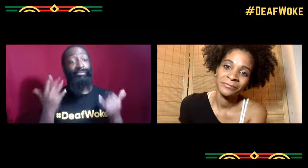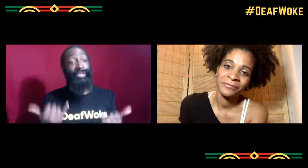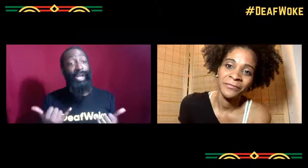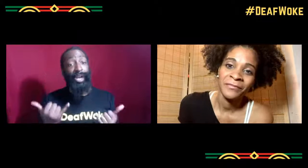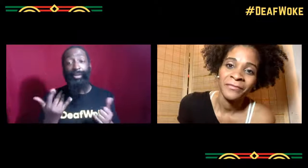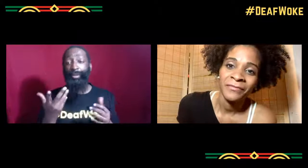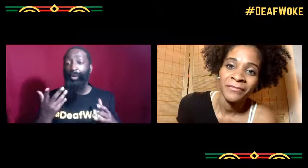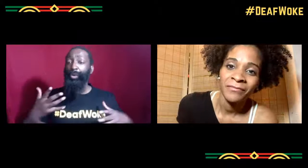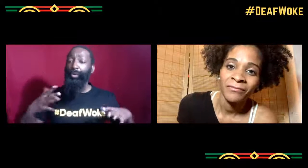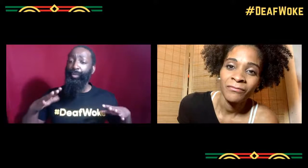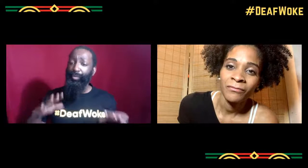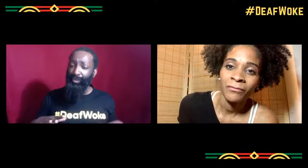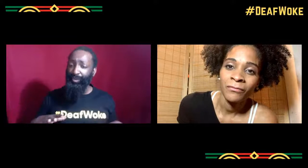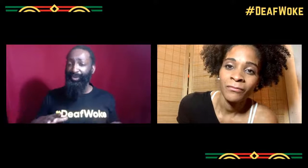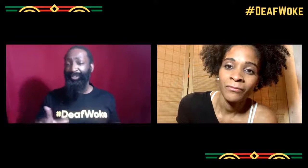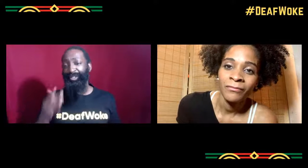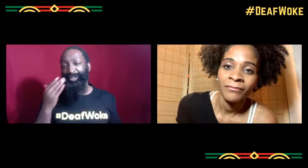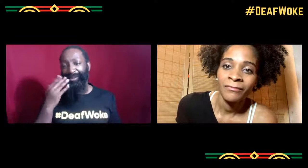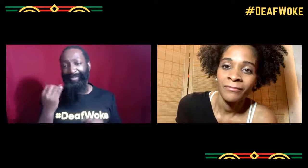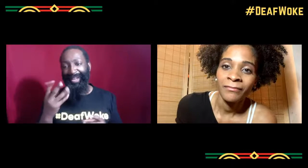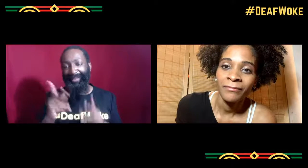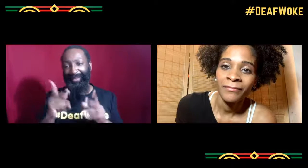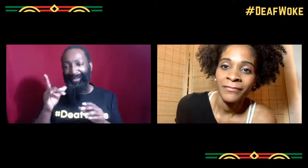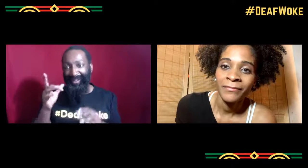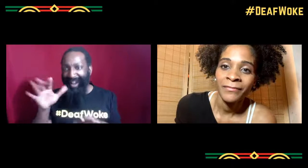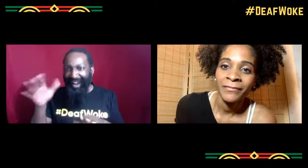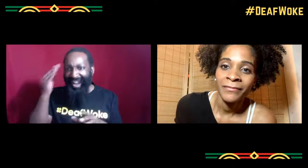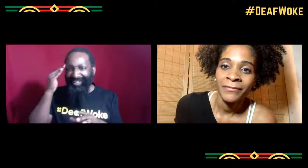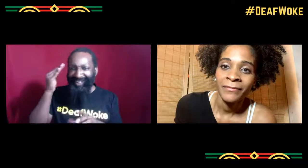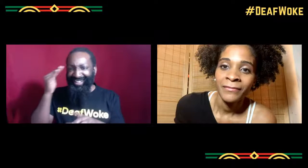Wonderful, wonderful. Good job.